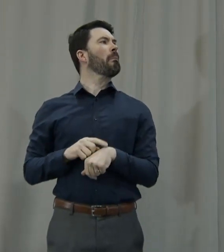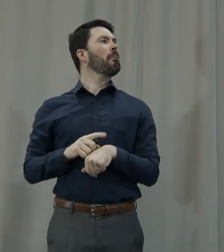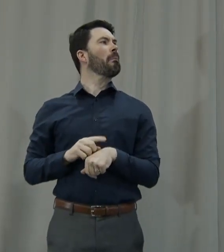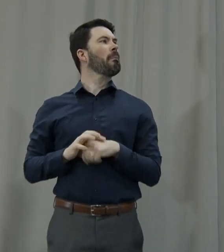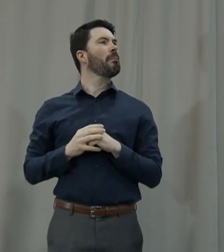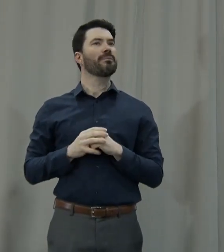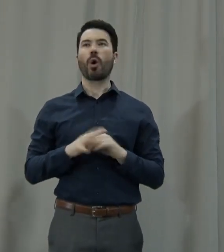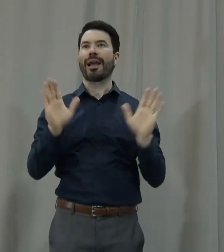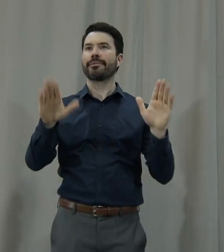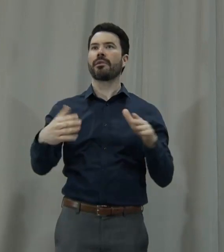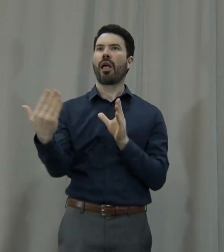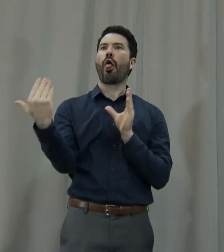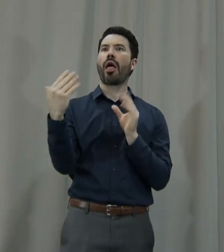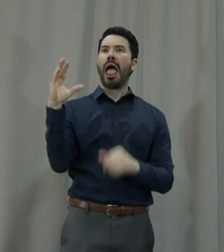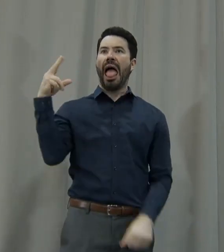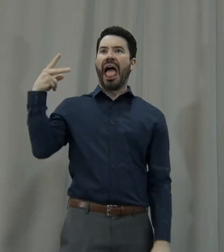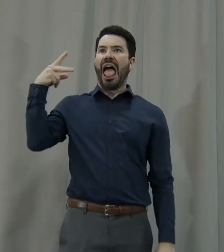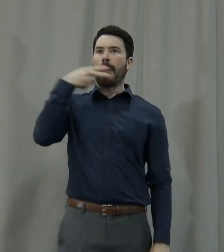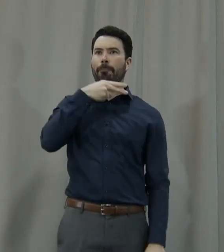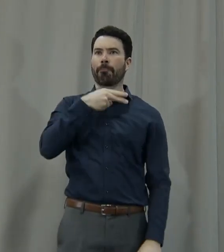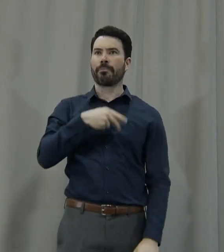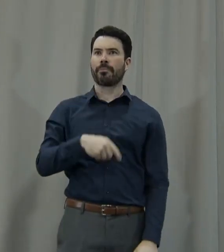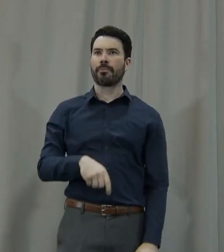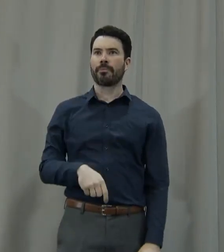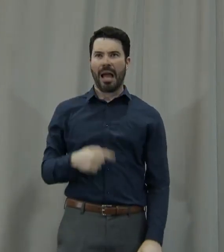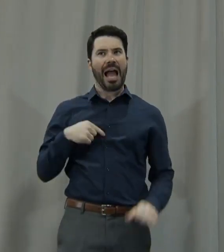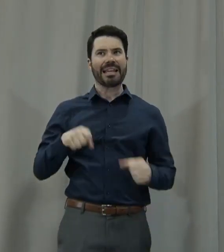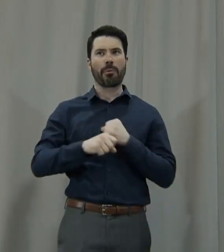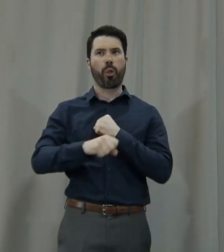Don't let me go too long. I'm good?